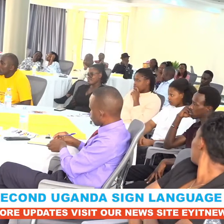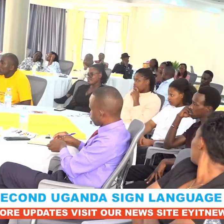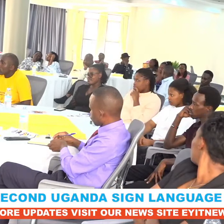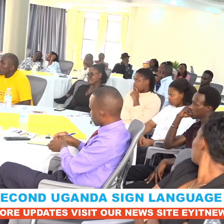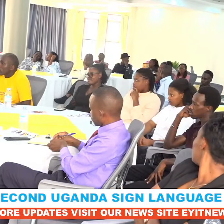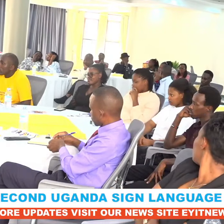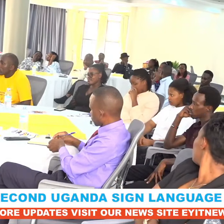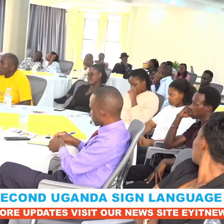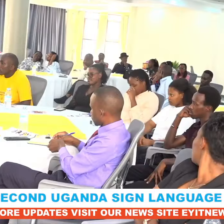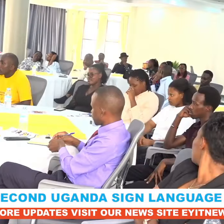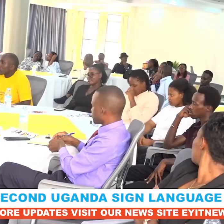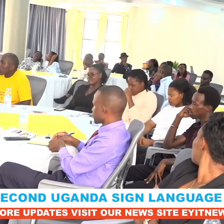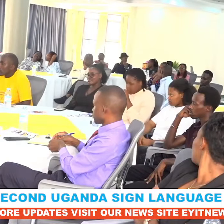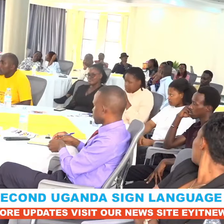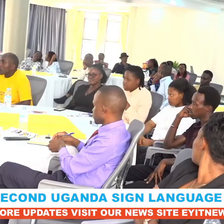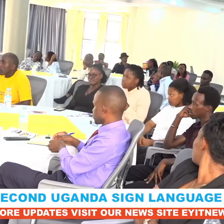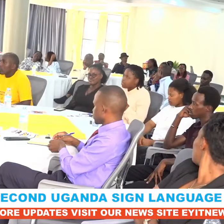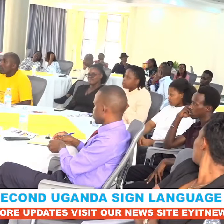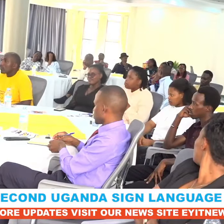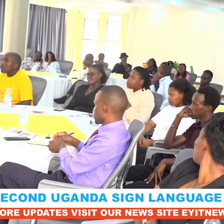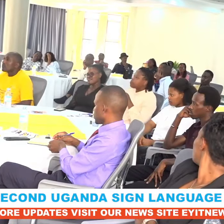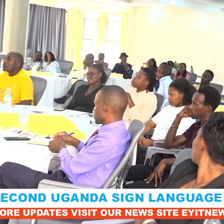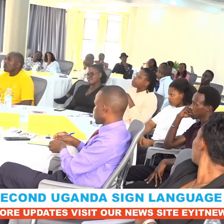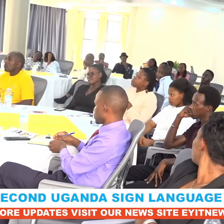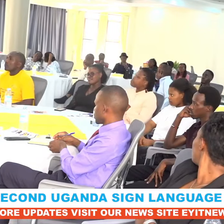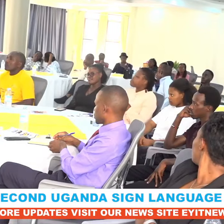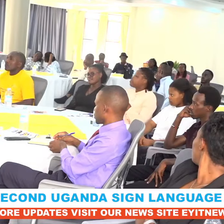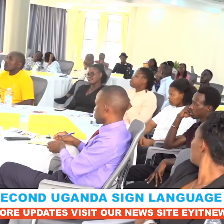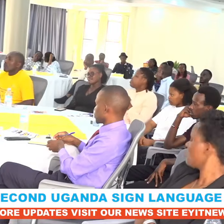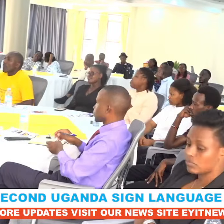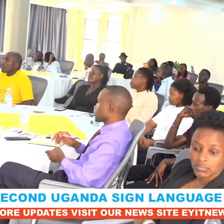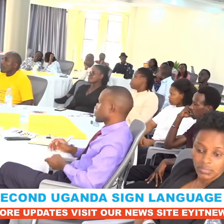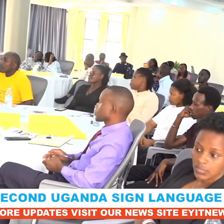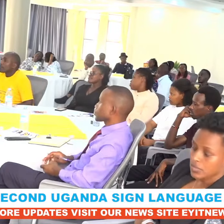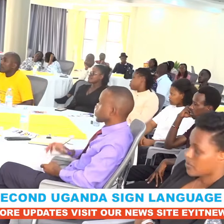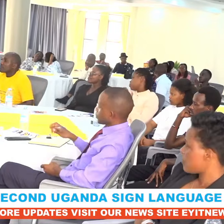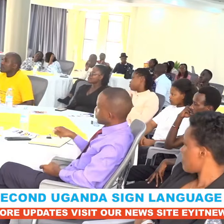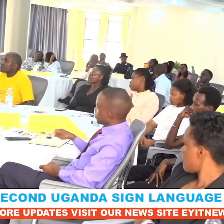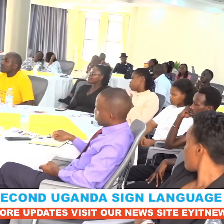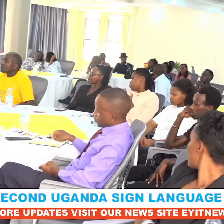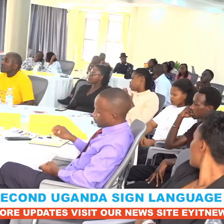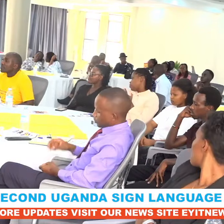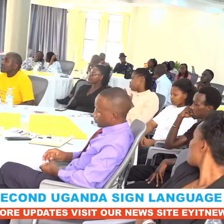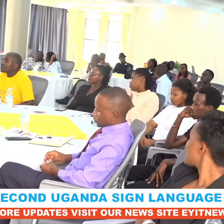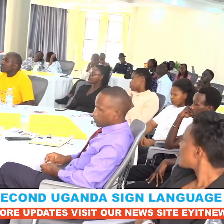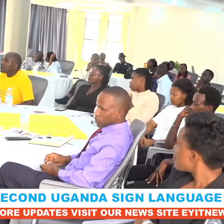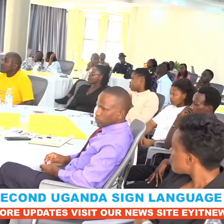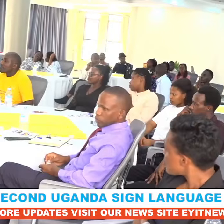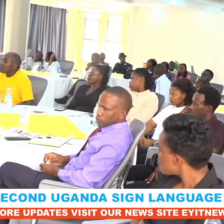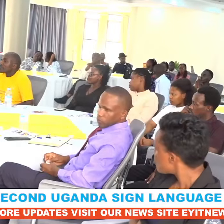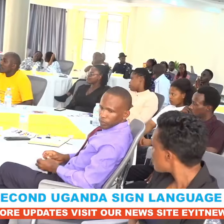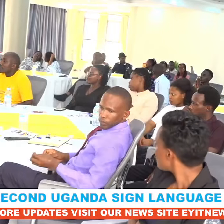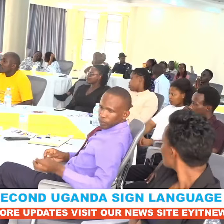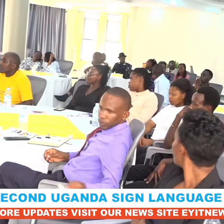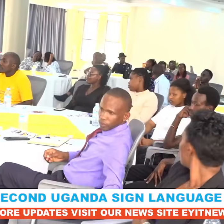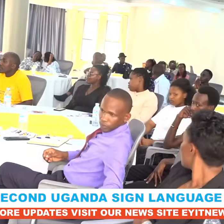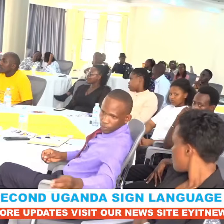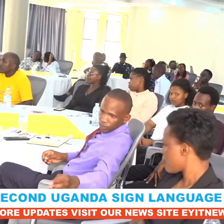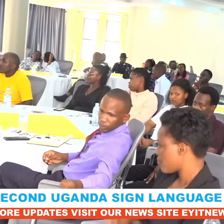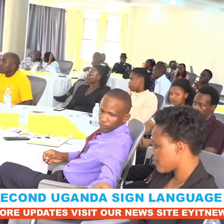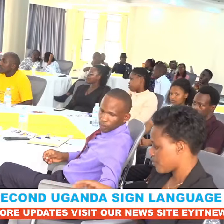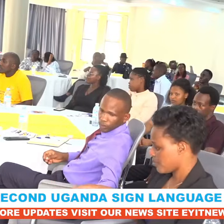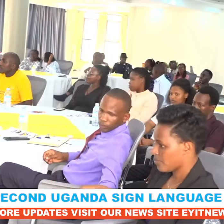very unfortunate. I commend the team behind this training, especially the Dean of Students